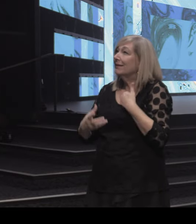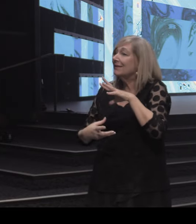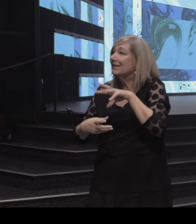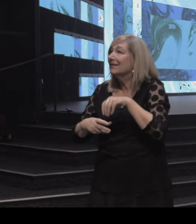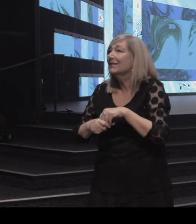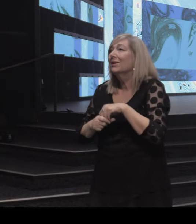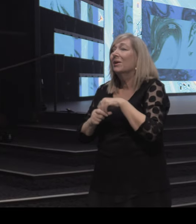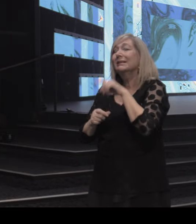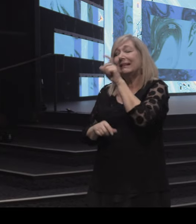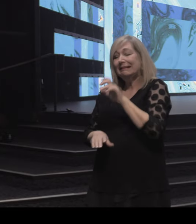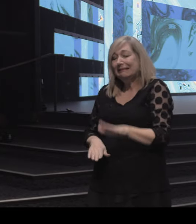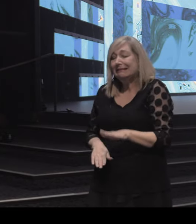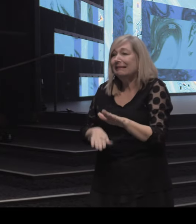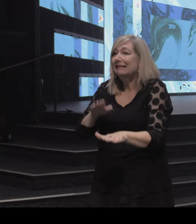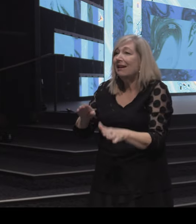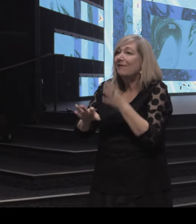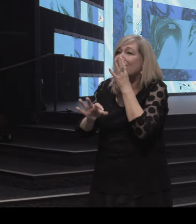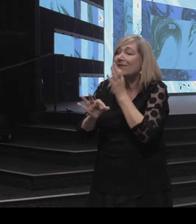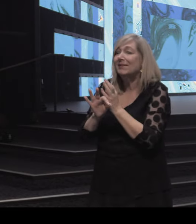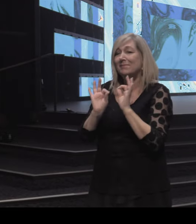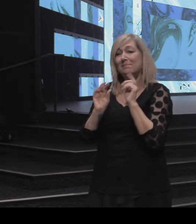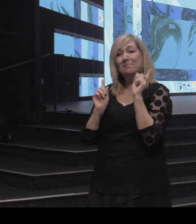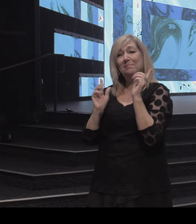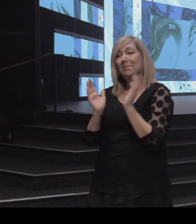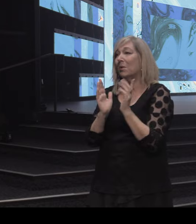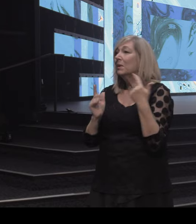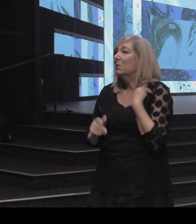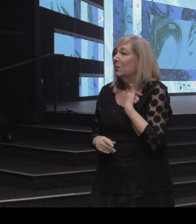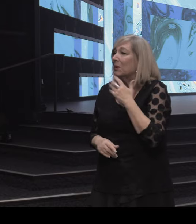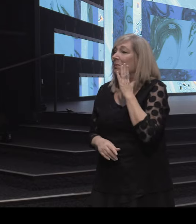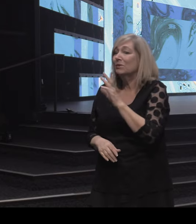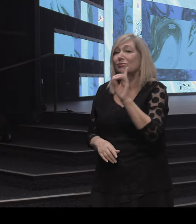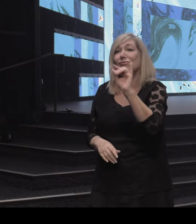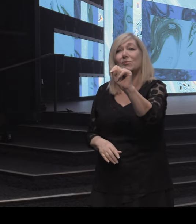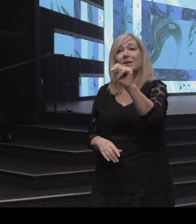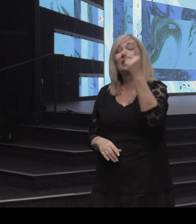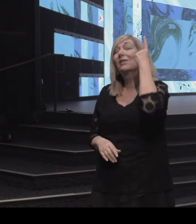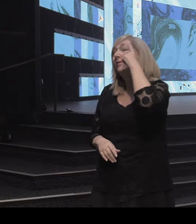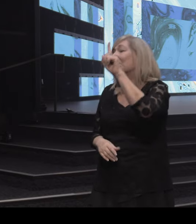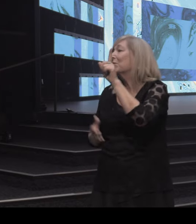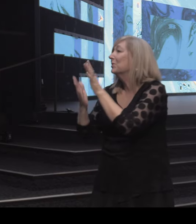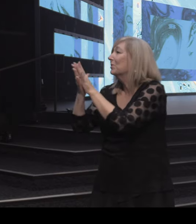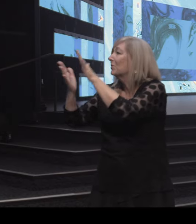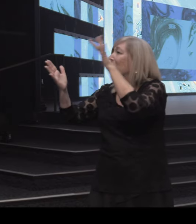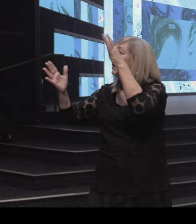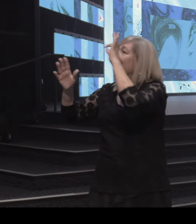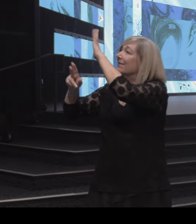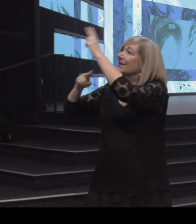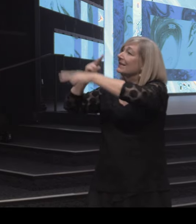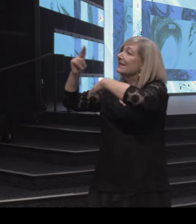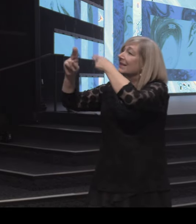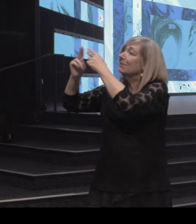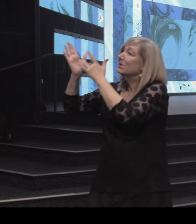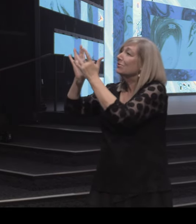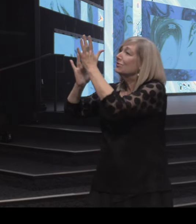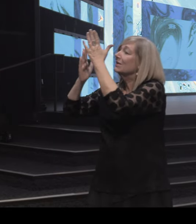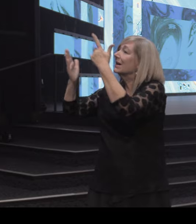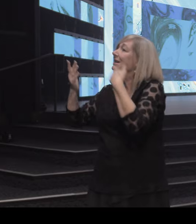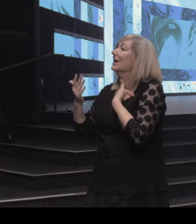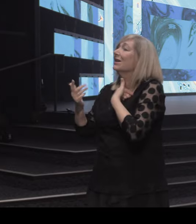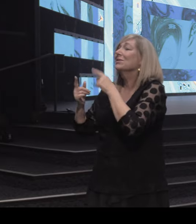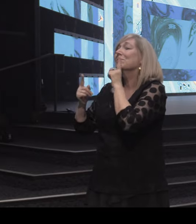little step of faith that you need from us, Father, we are going to take it for the glory of the name of Jesus. Lord, I pray